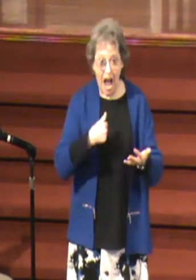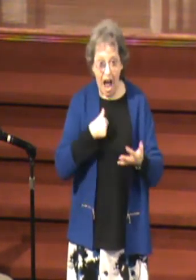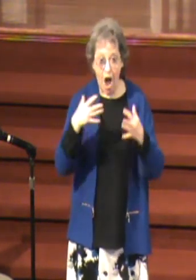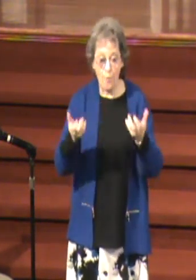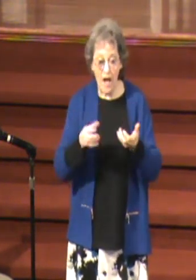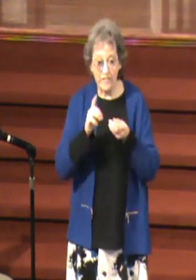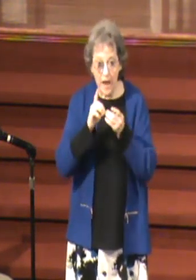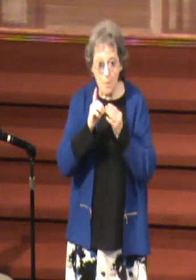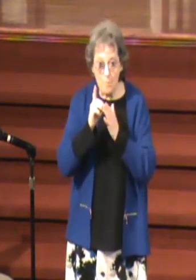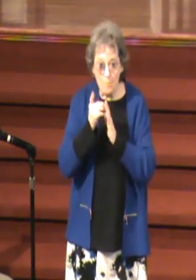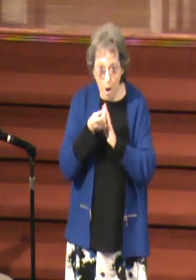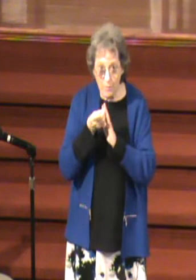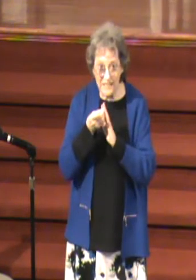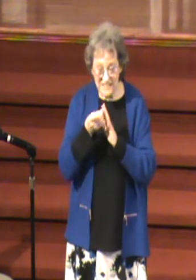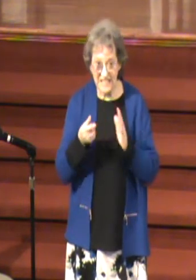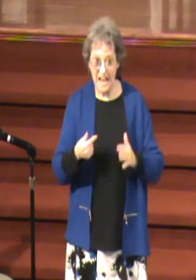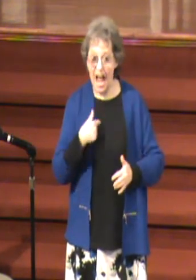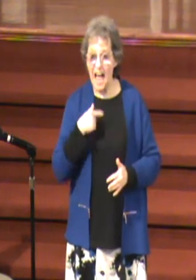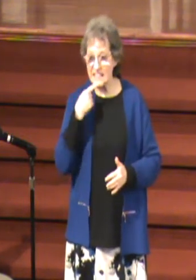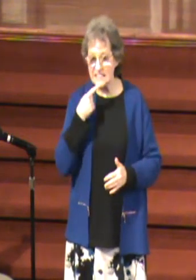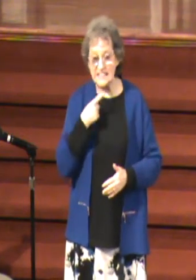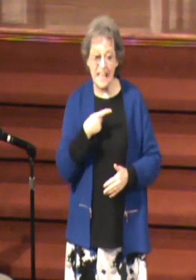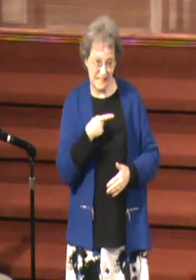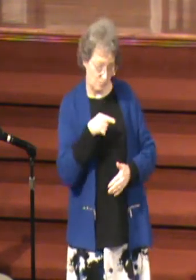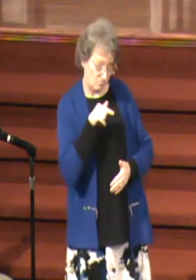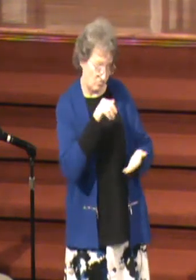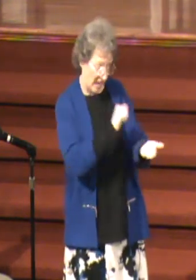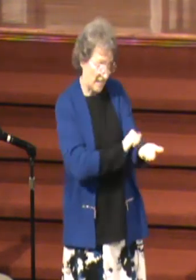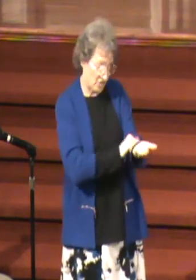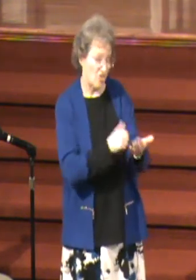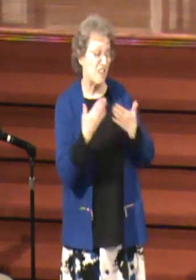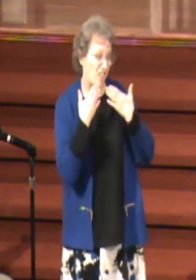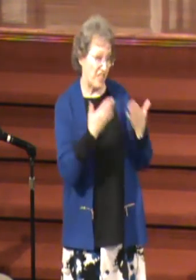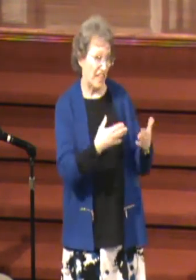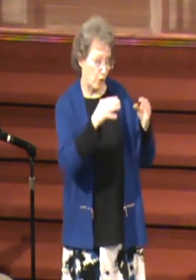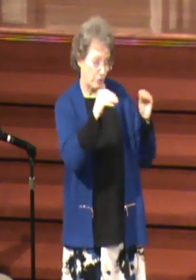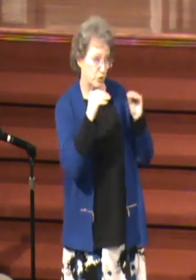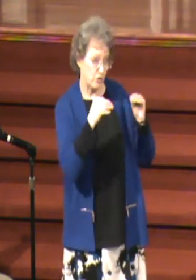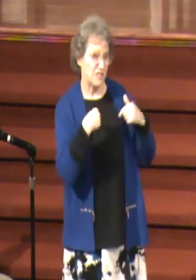to be something where I can say, Antionette, thank you for teaching me how to live.